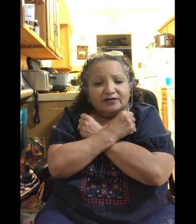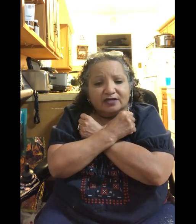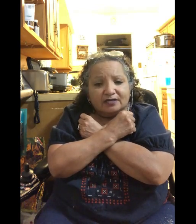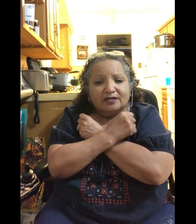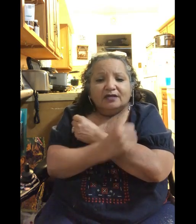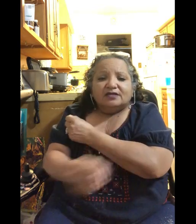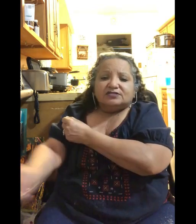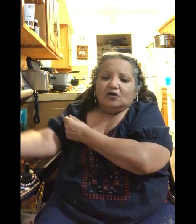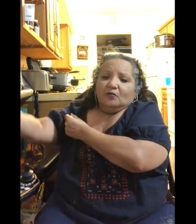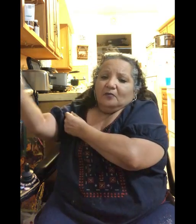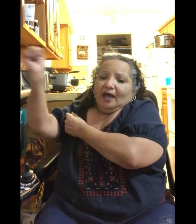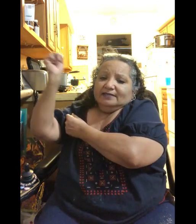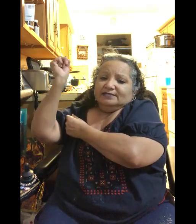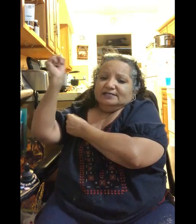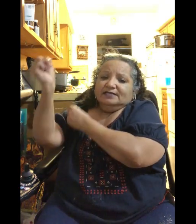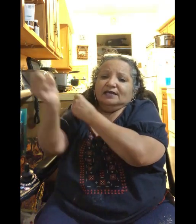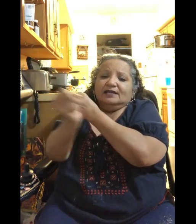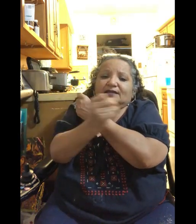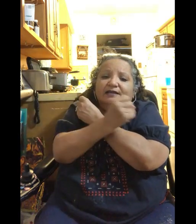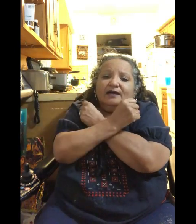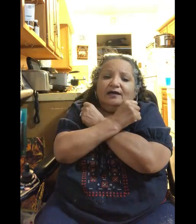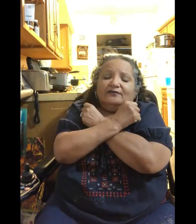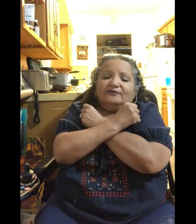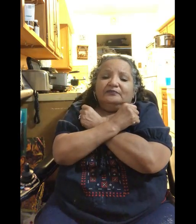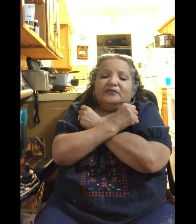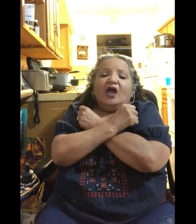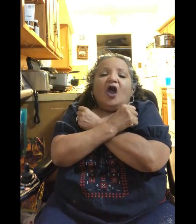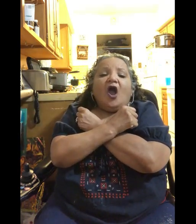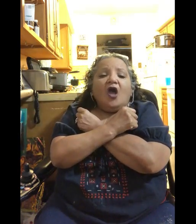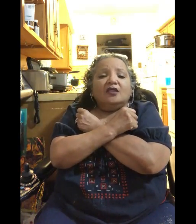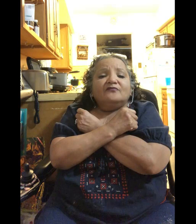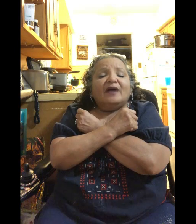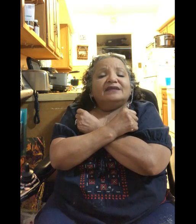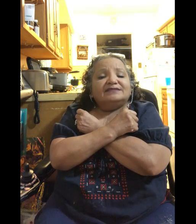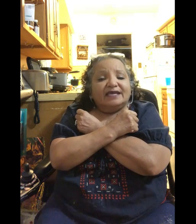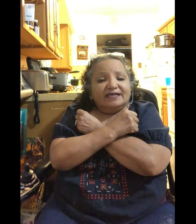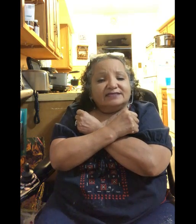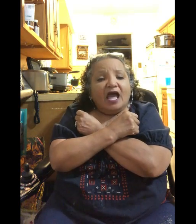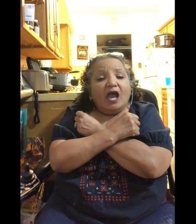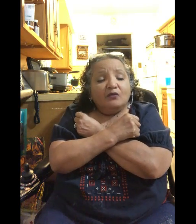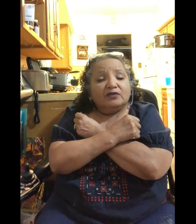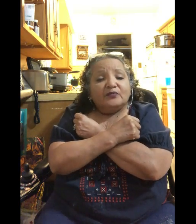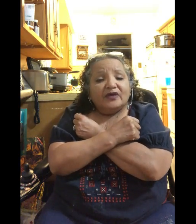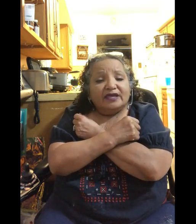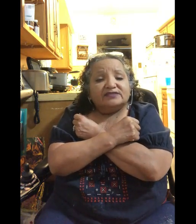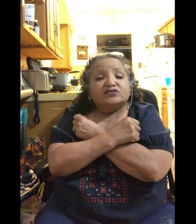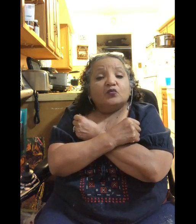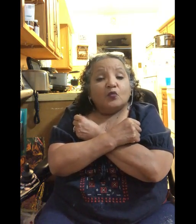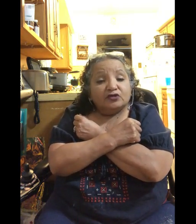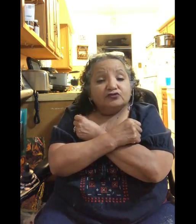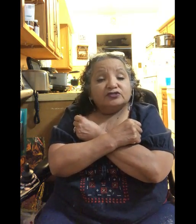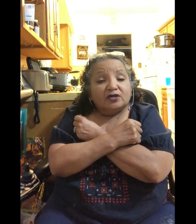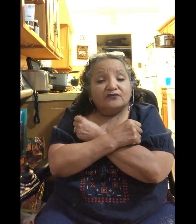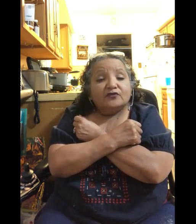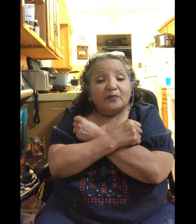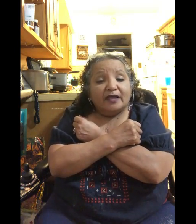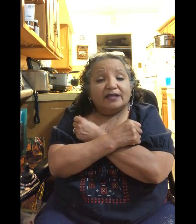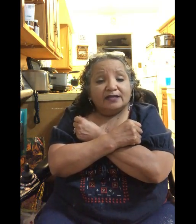hug. So mighty love. All of my days I want to praise the wonders of your mighty